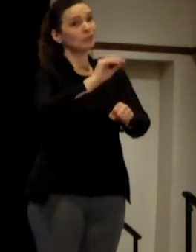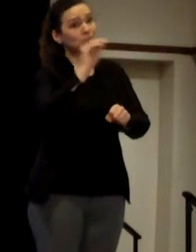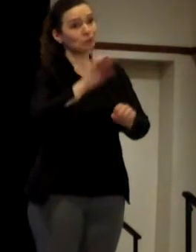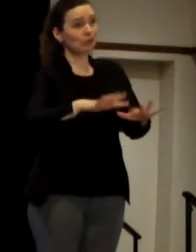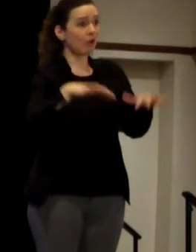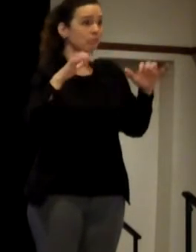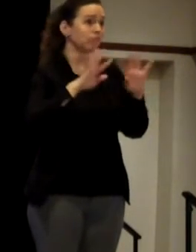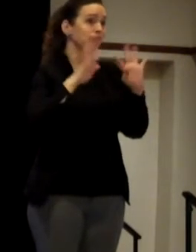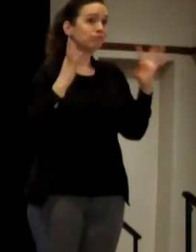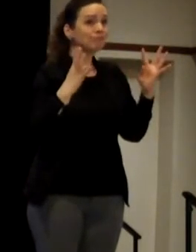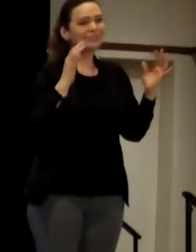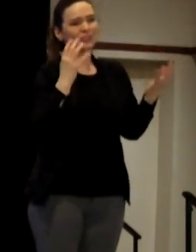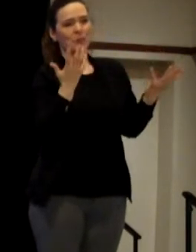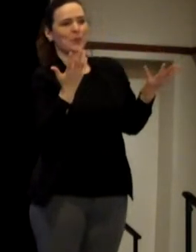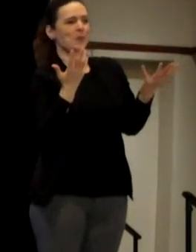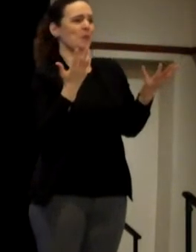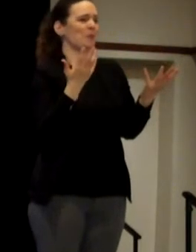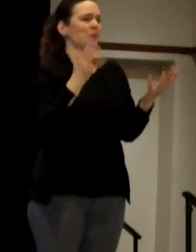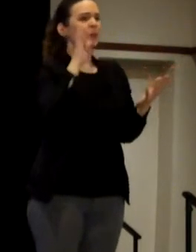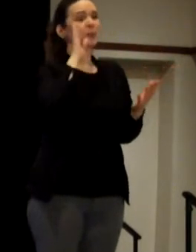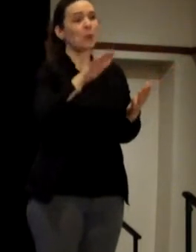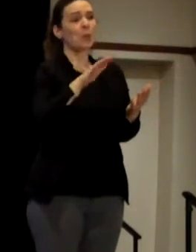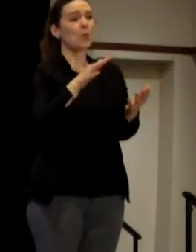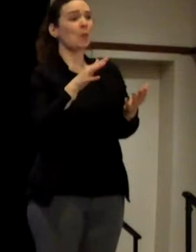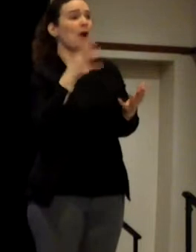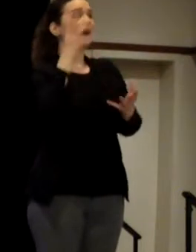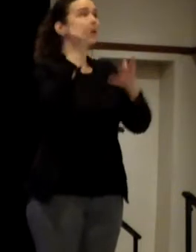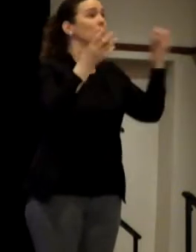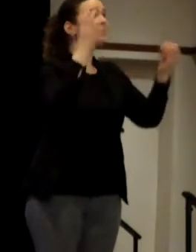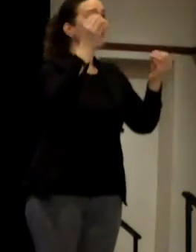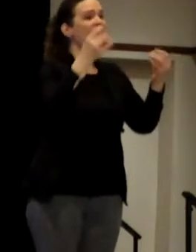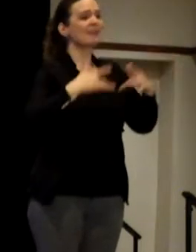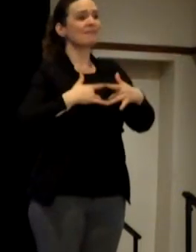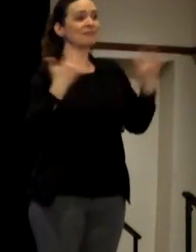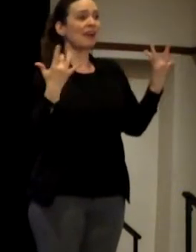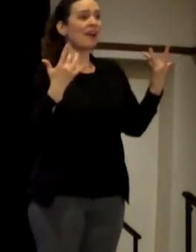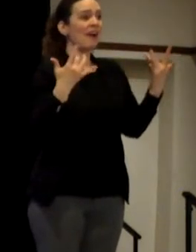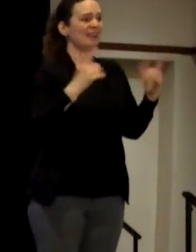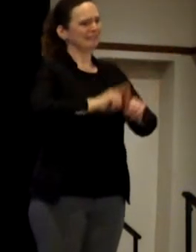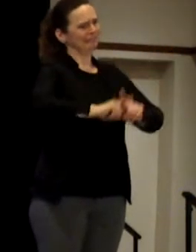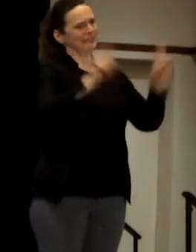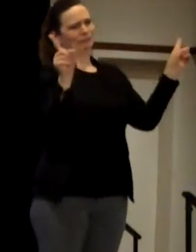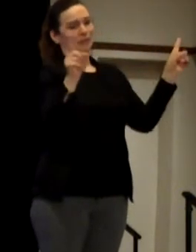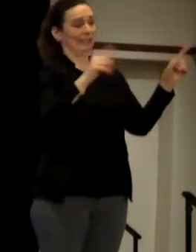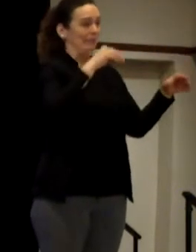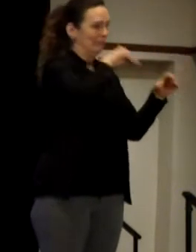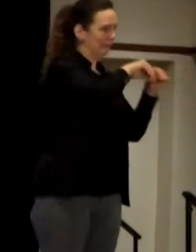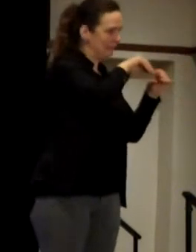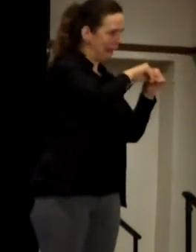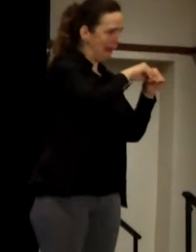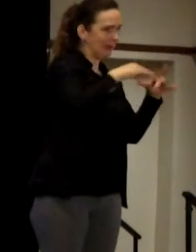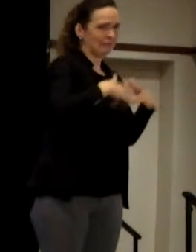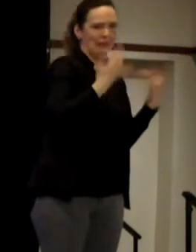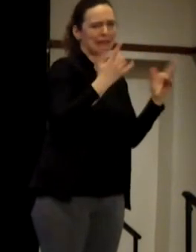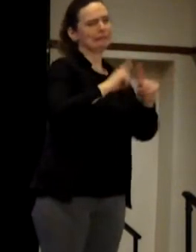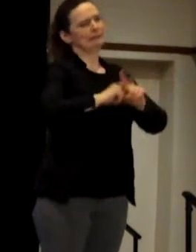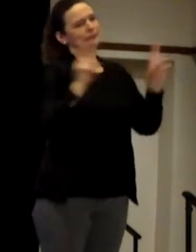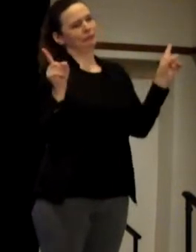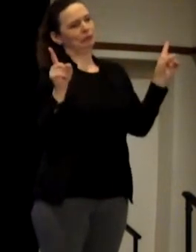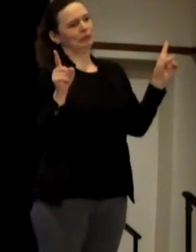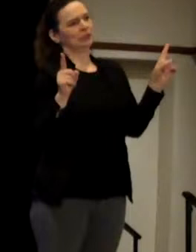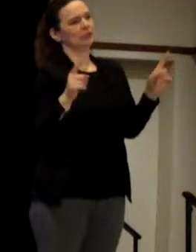indoor venues. That would make sense, right? So at least right now it makes sense. Once everybody's been vaccinated, I would question whether